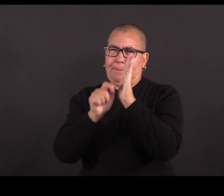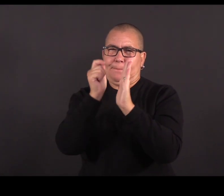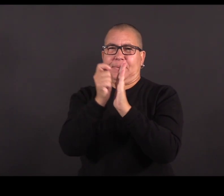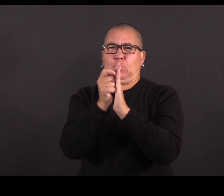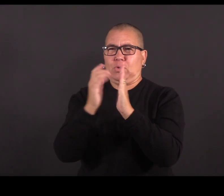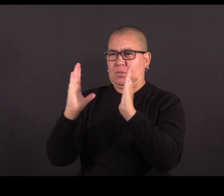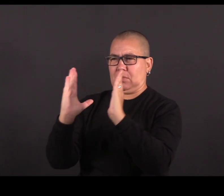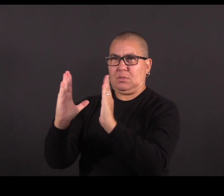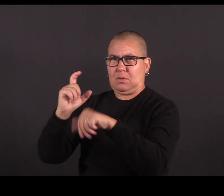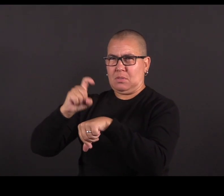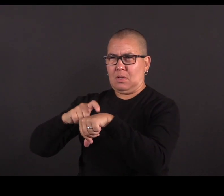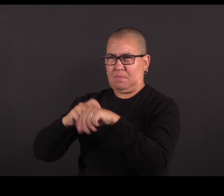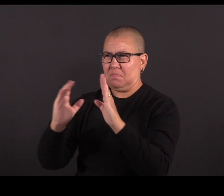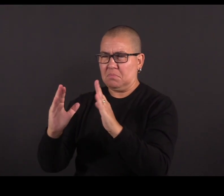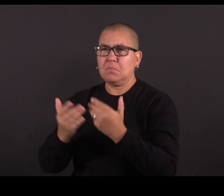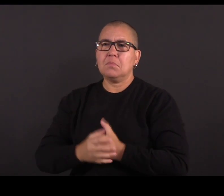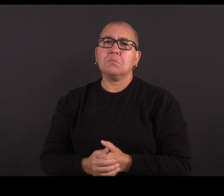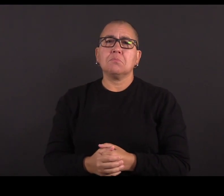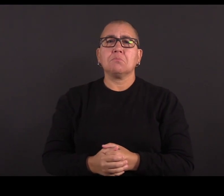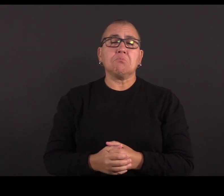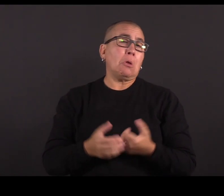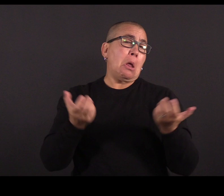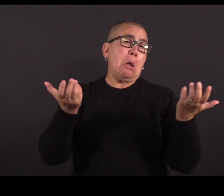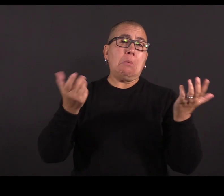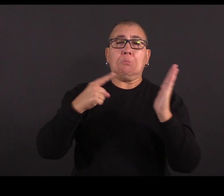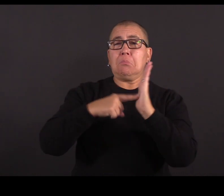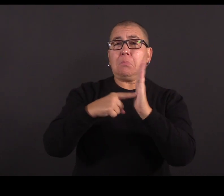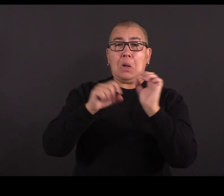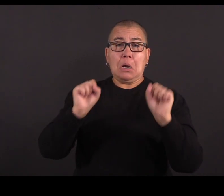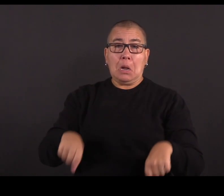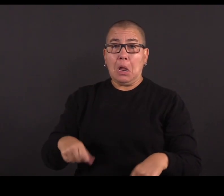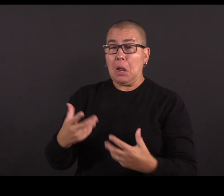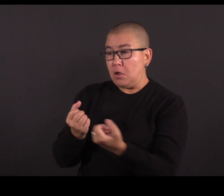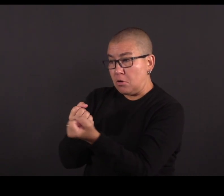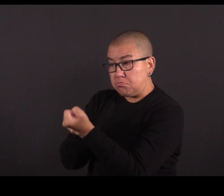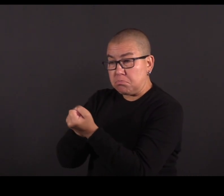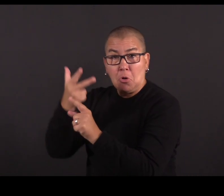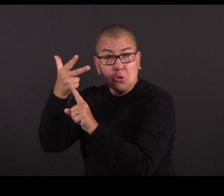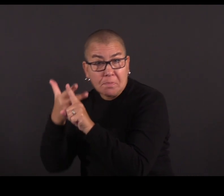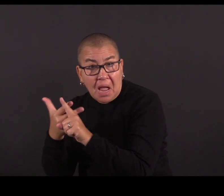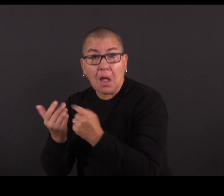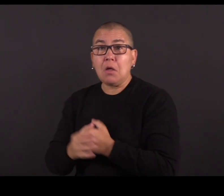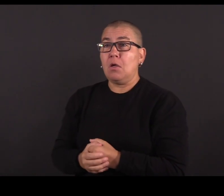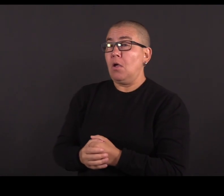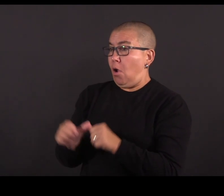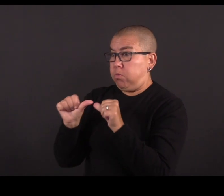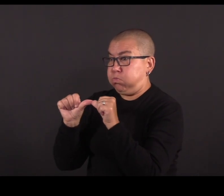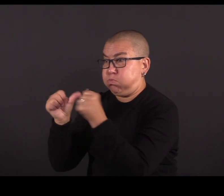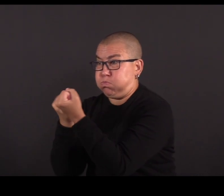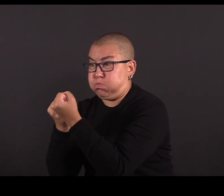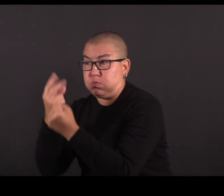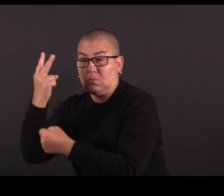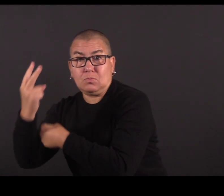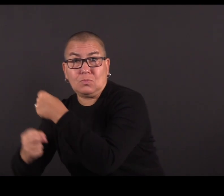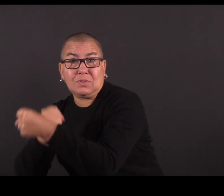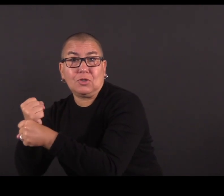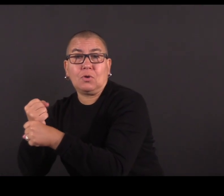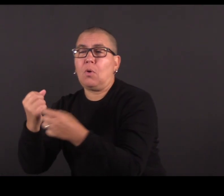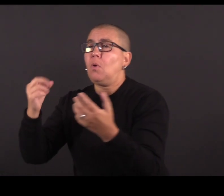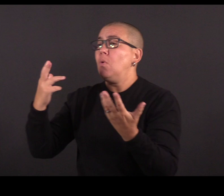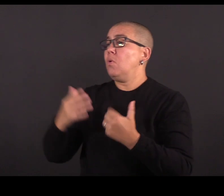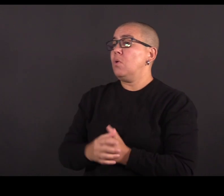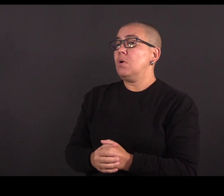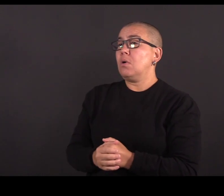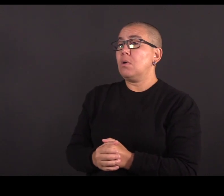could be anywhere from 3 to 24 months, depending on the program, or 3 to 6 months